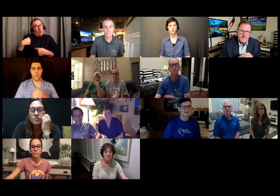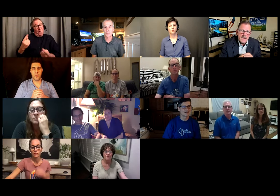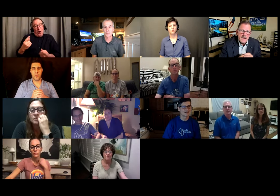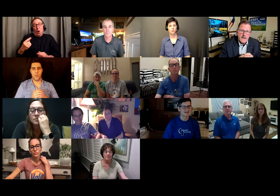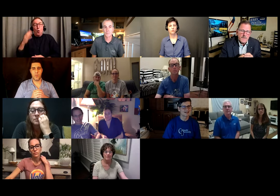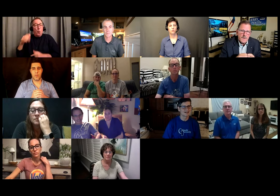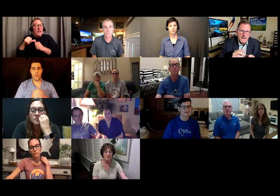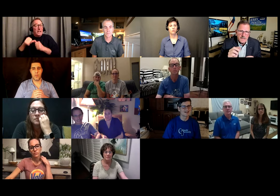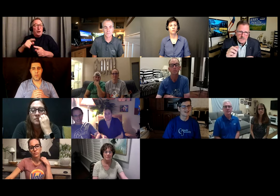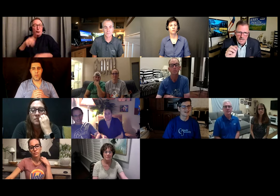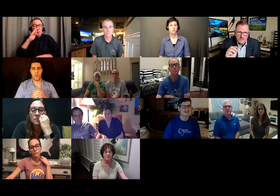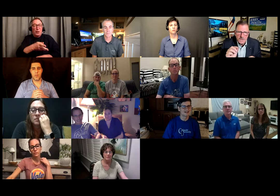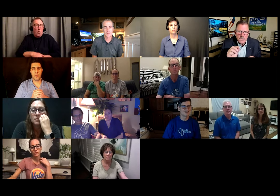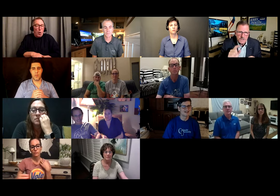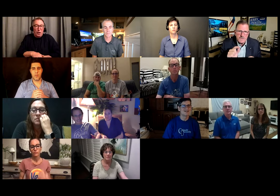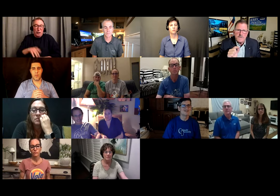system.